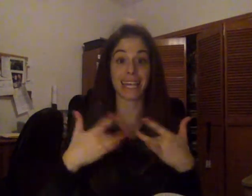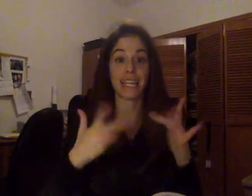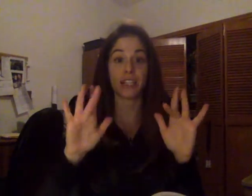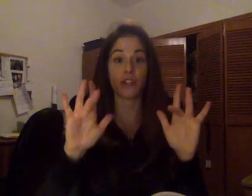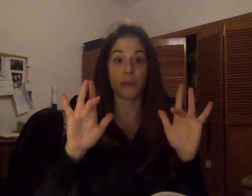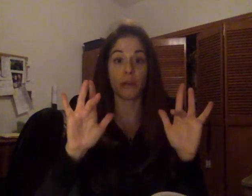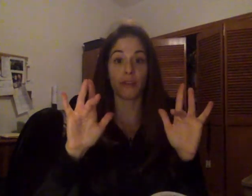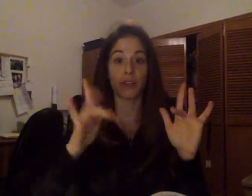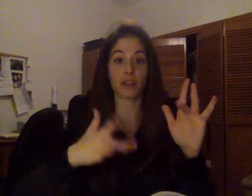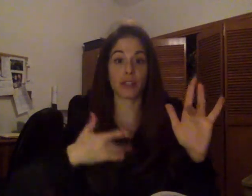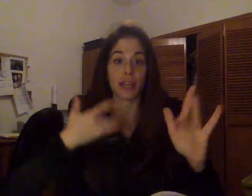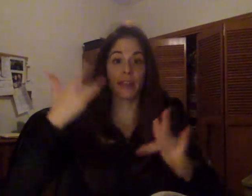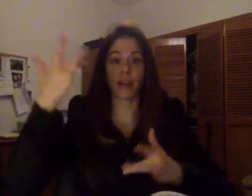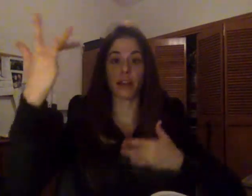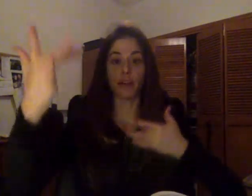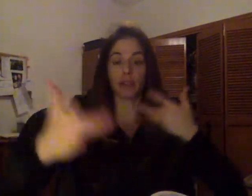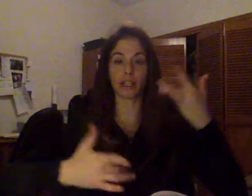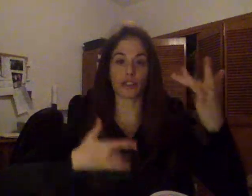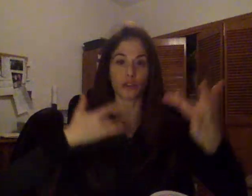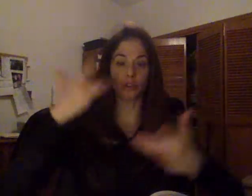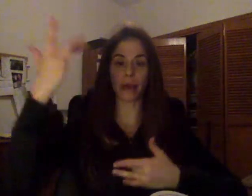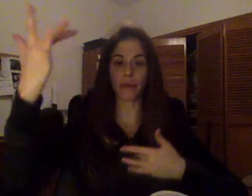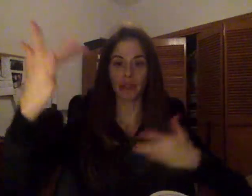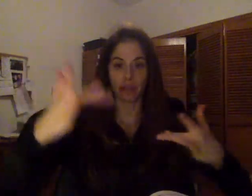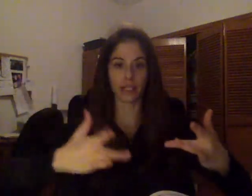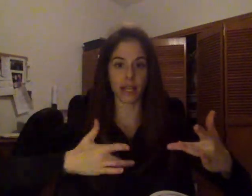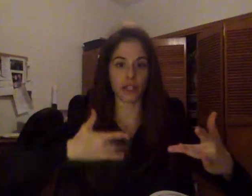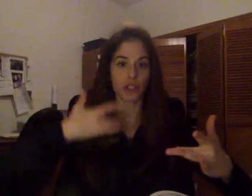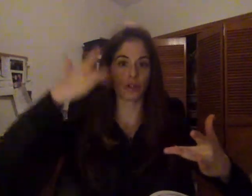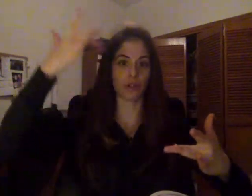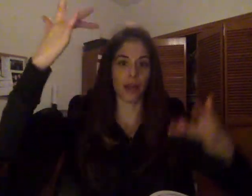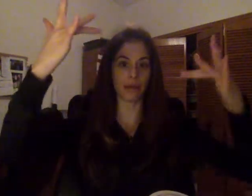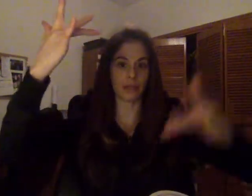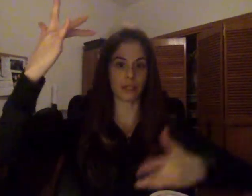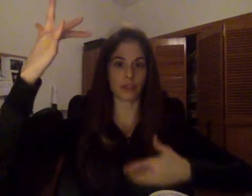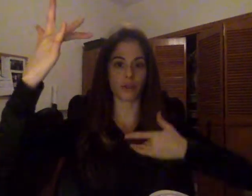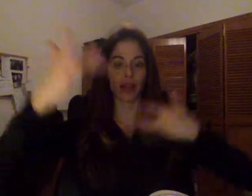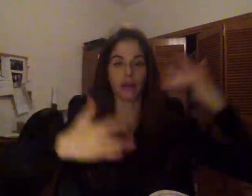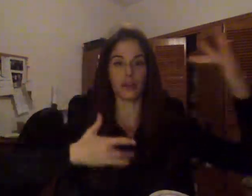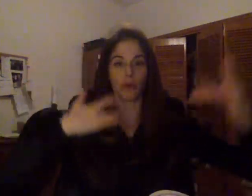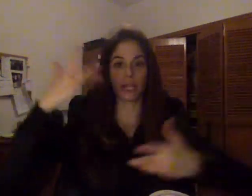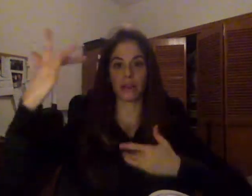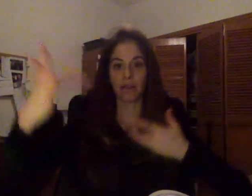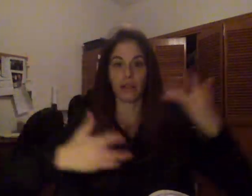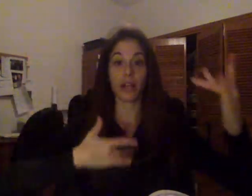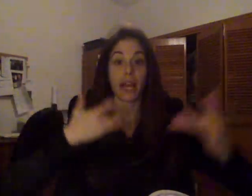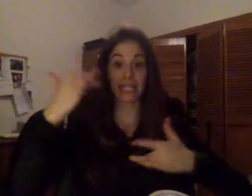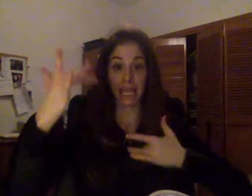Excited, so your middle fingers, and they kind of go in a circle out. So they touch, circle out, and you rotate.